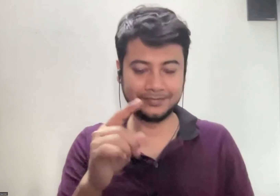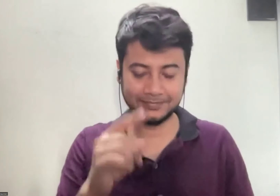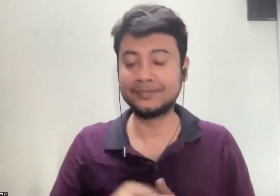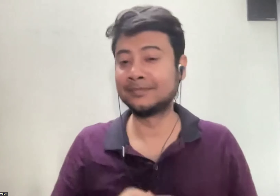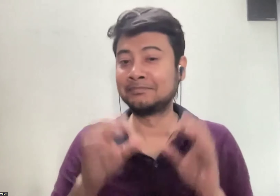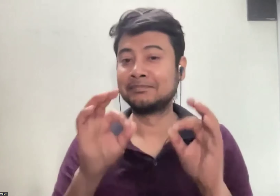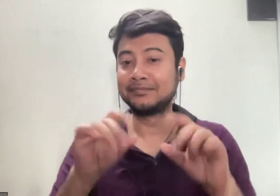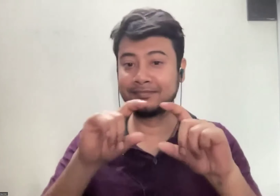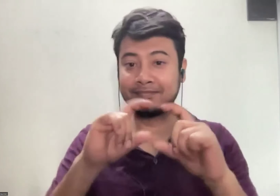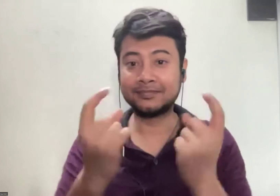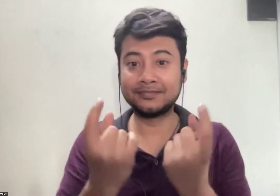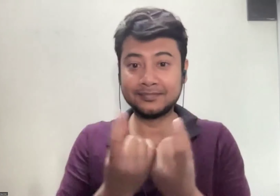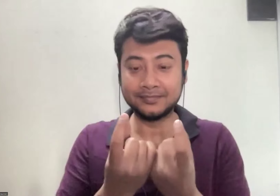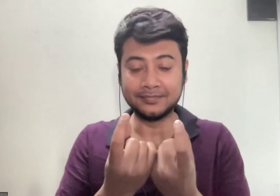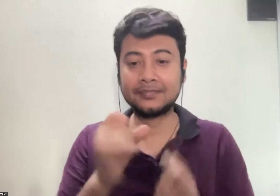Prabhupada.